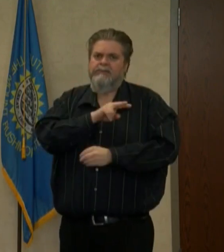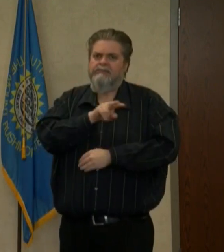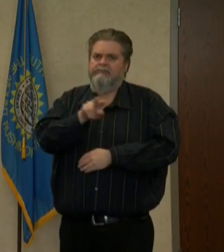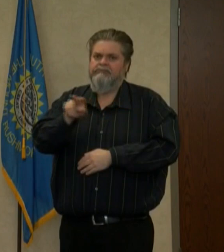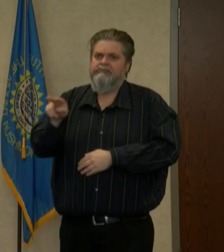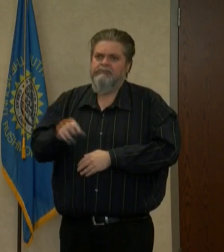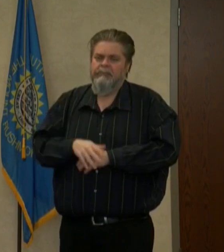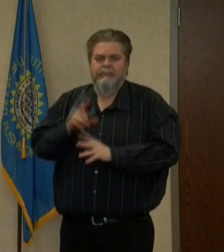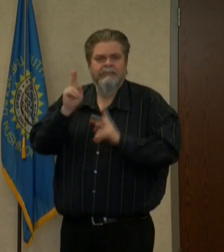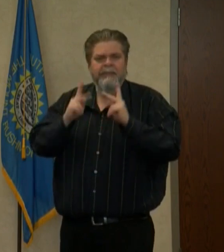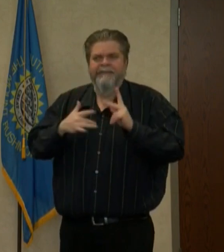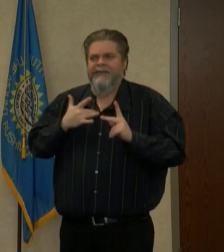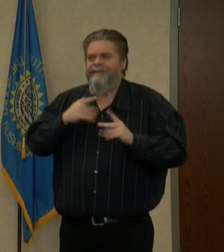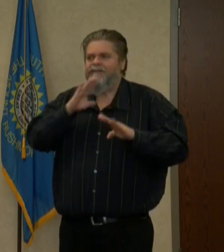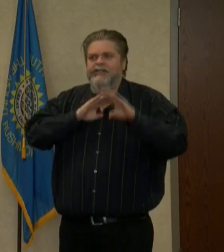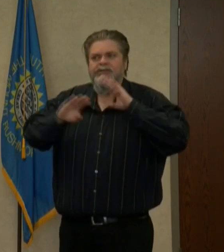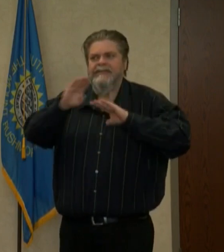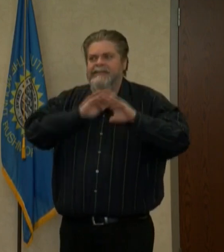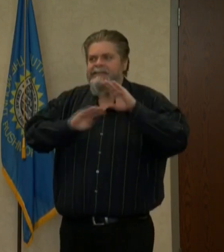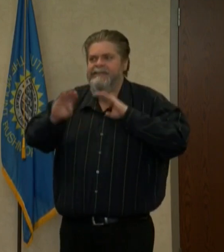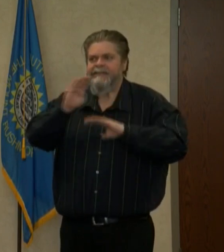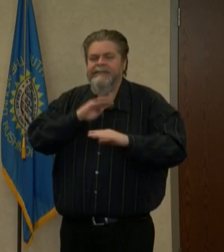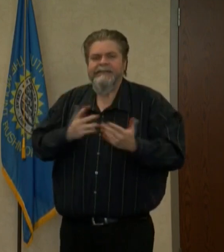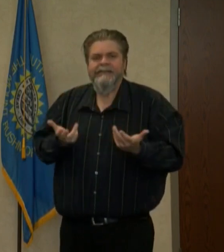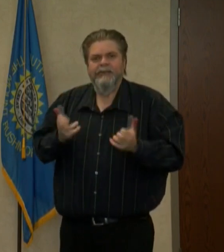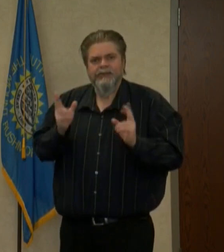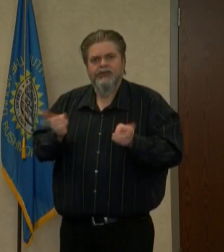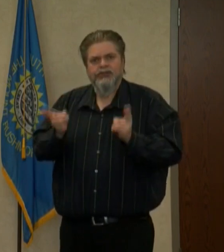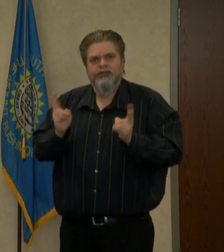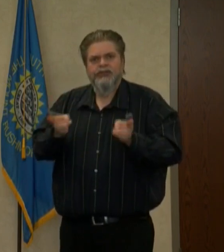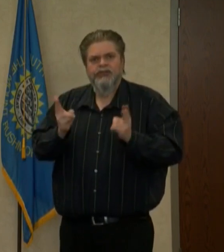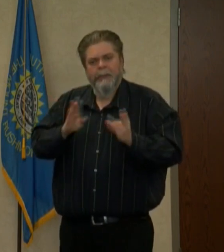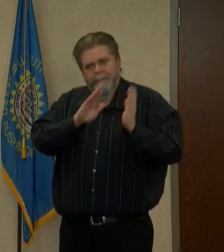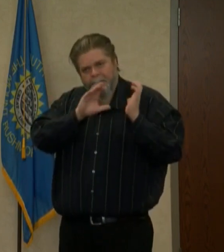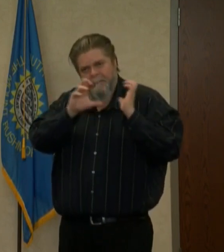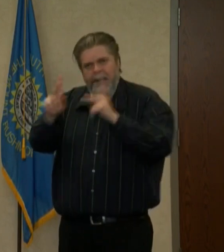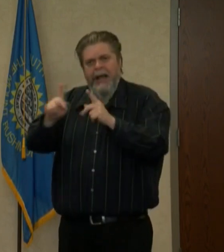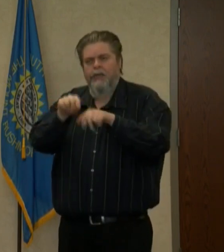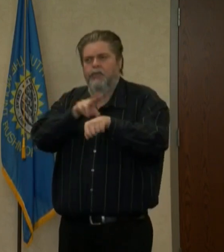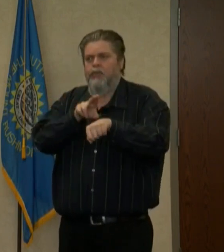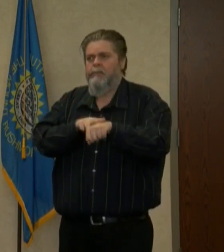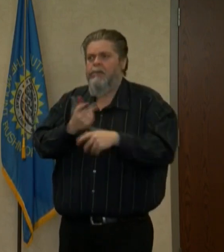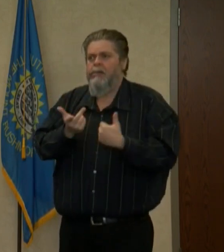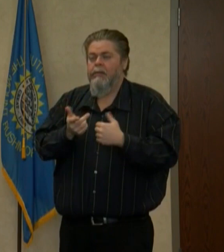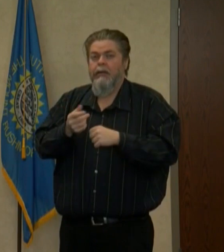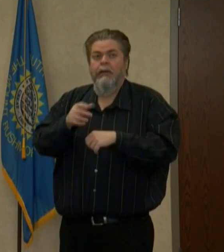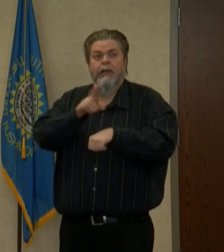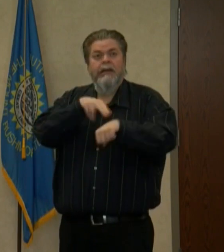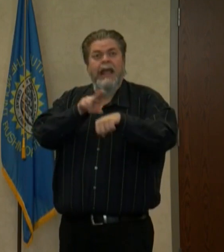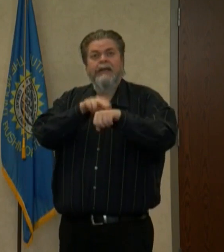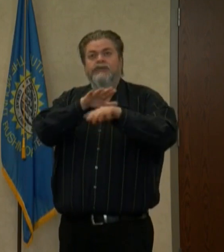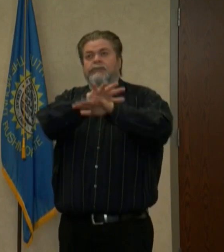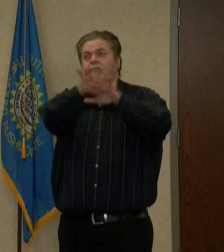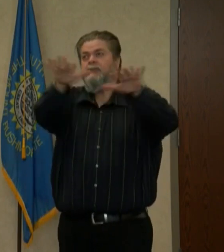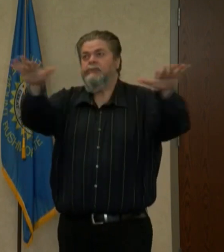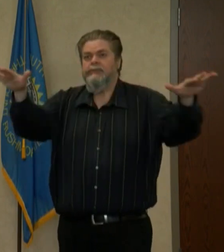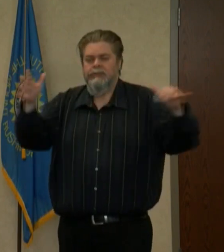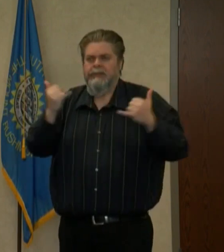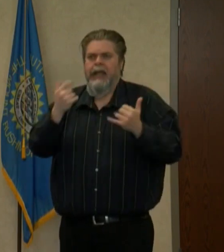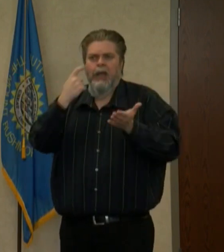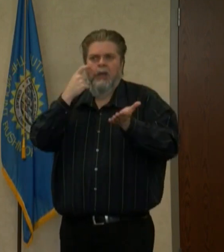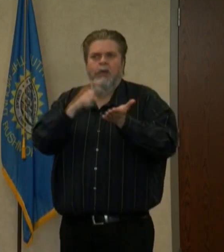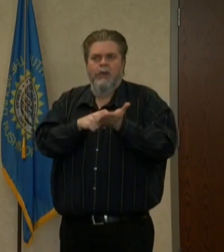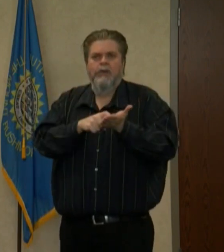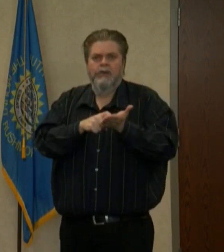are frustrated. They want to be back to normal. The national landscape has shown you that there's